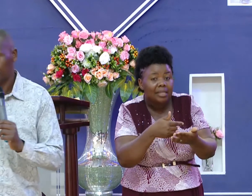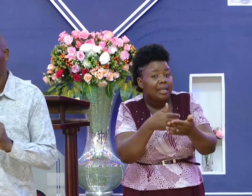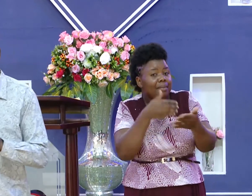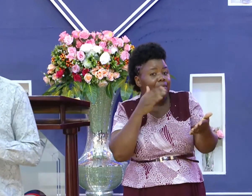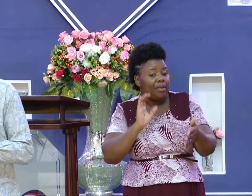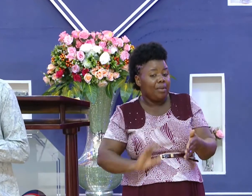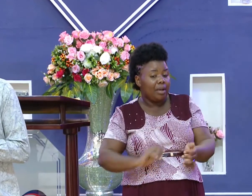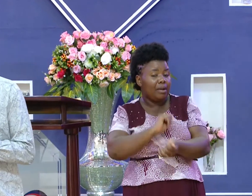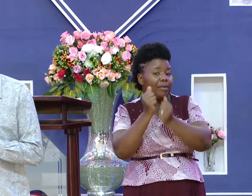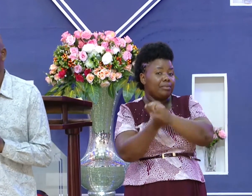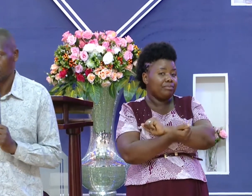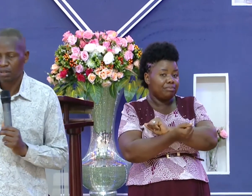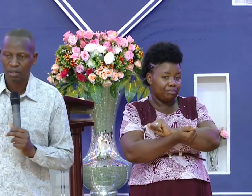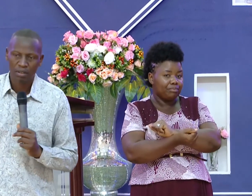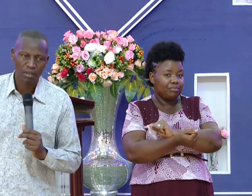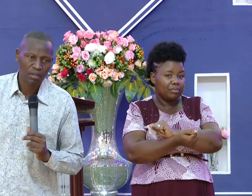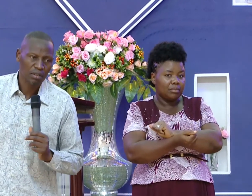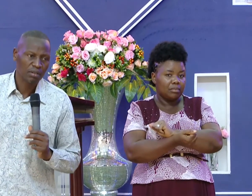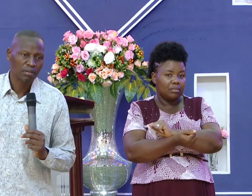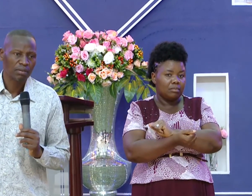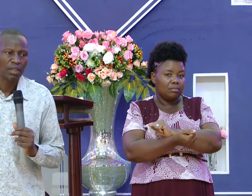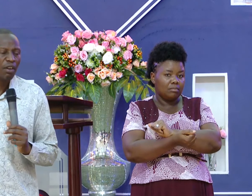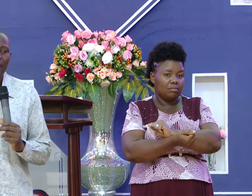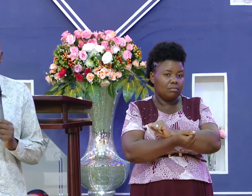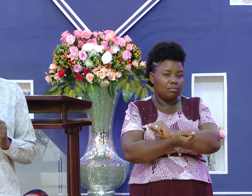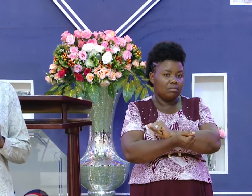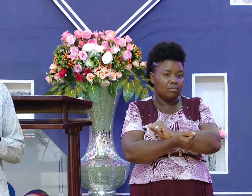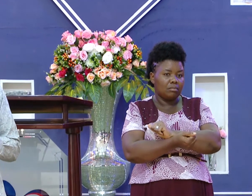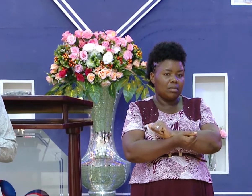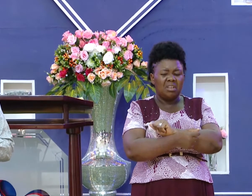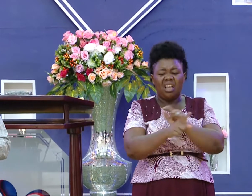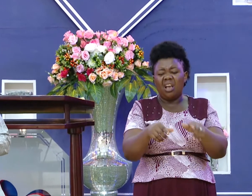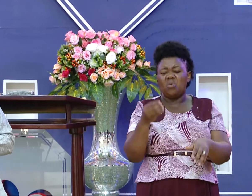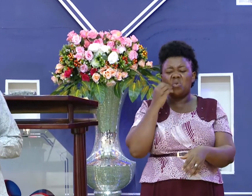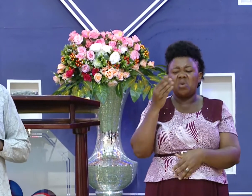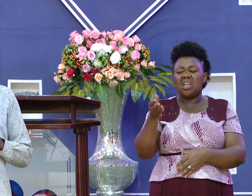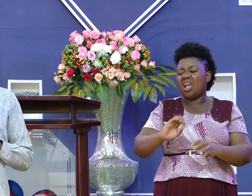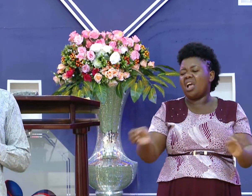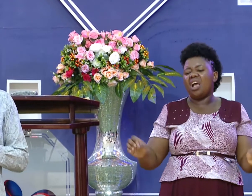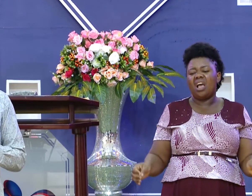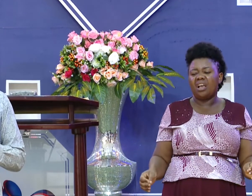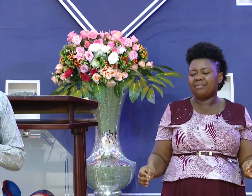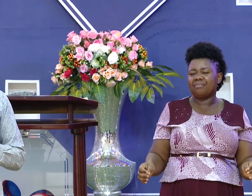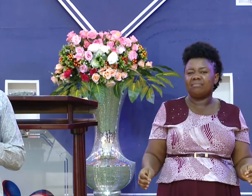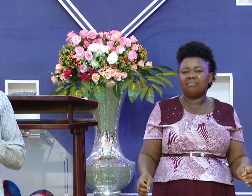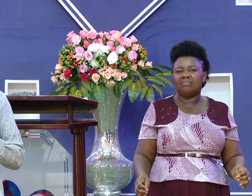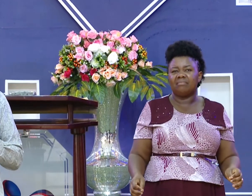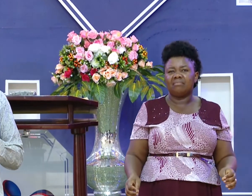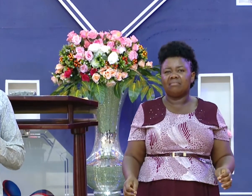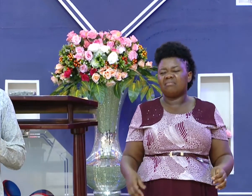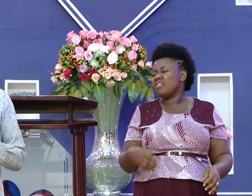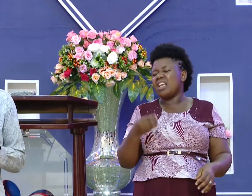if money comes before your character is not yet dealt with, we don't eat that.